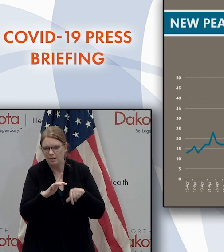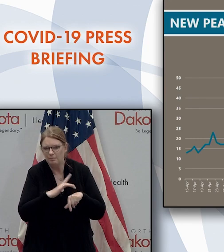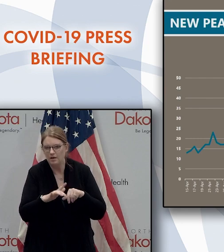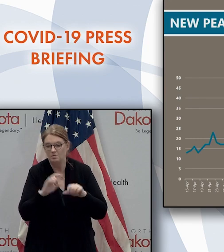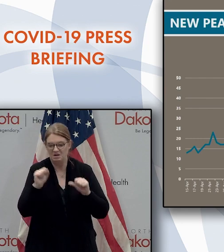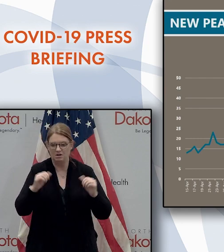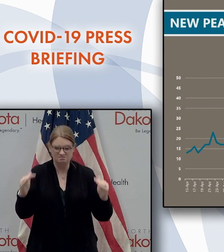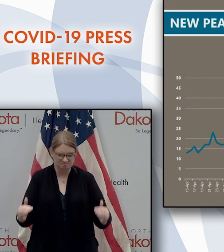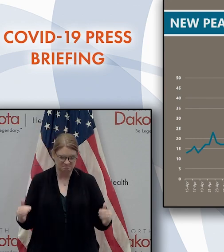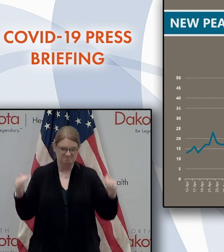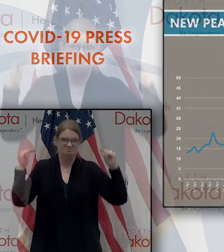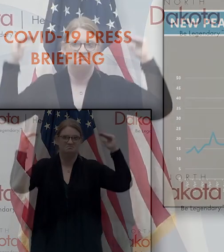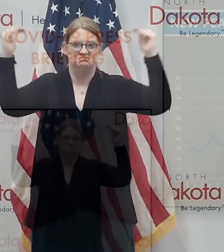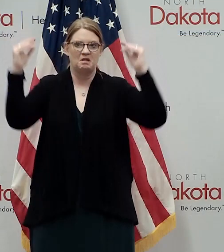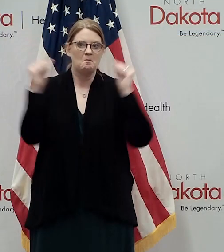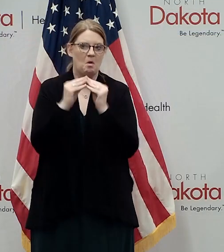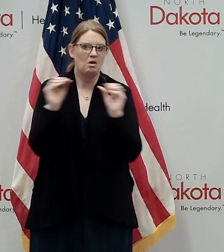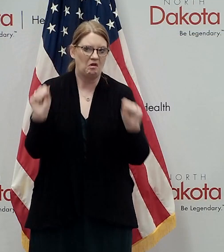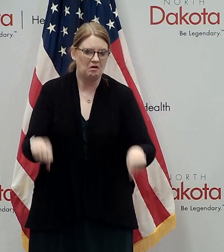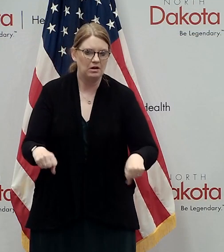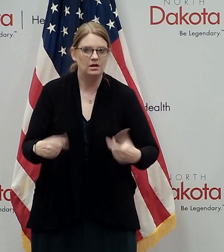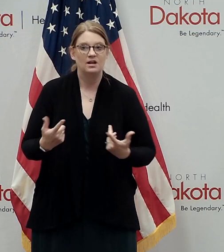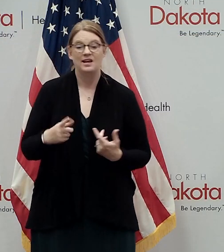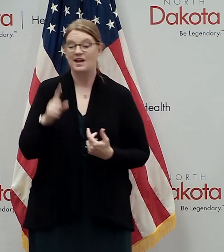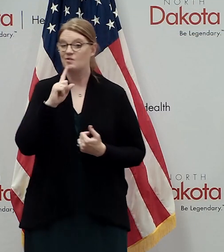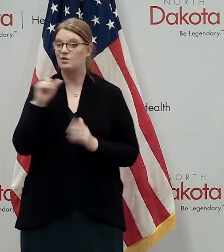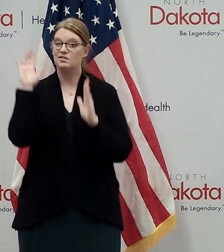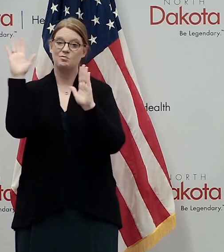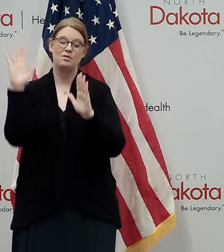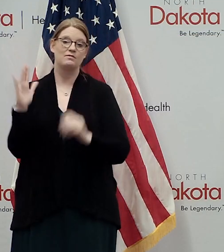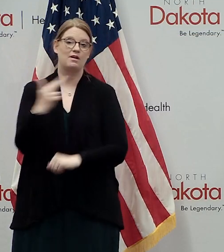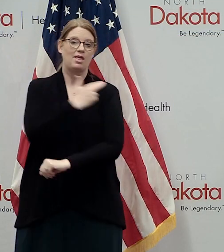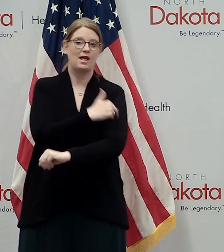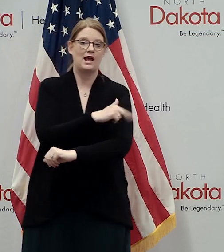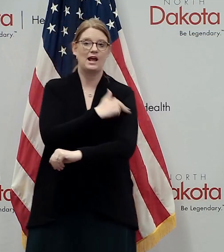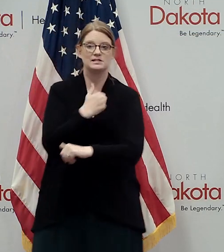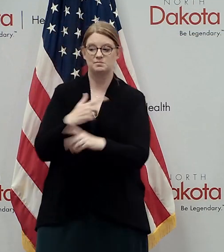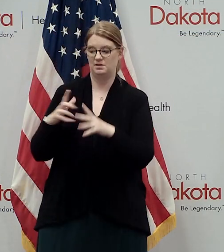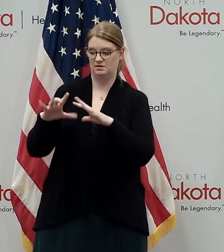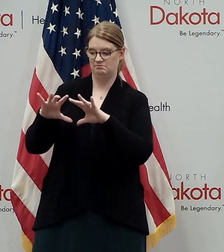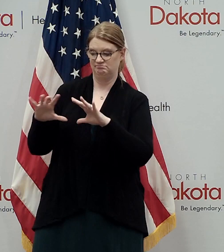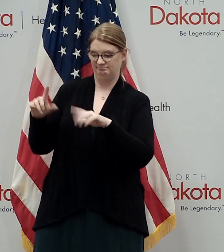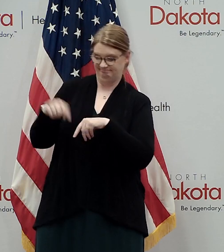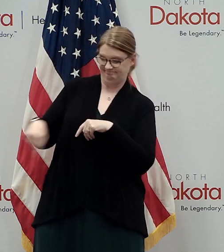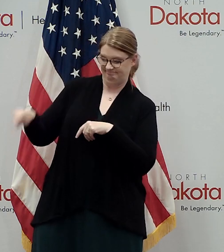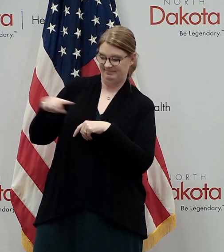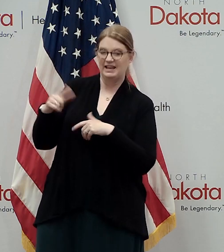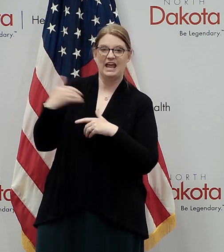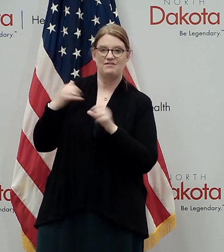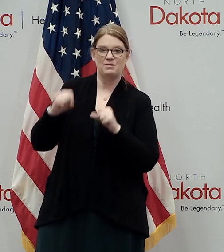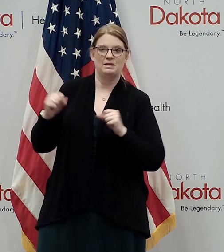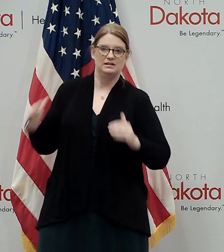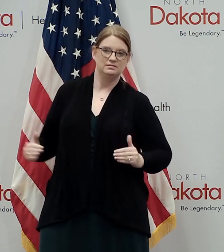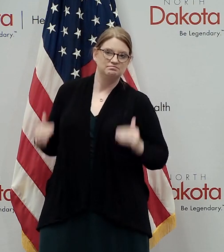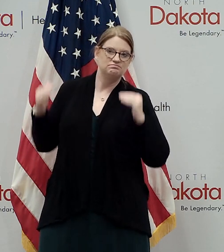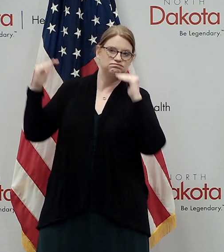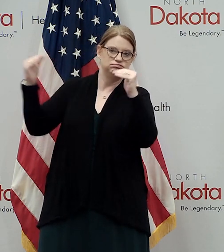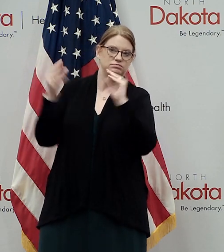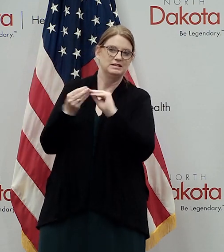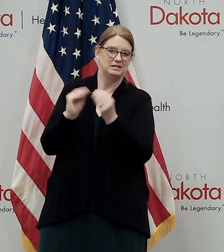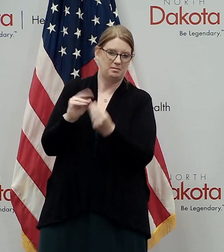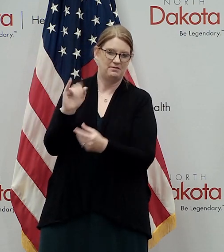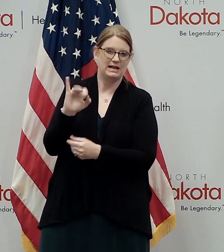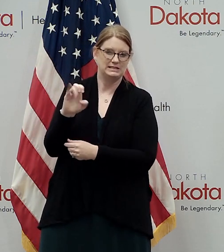we know that some of our great care providers and hospital organizations have the ability to increase the number of ICU beds. So